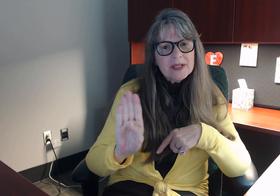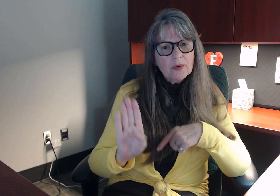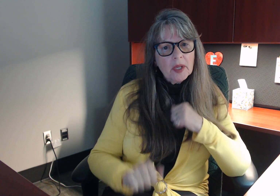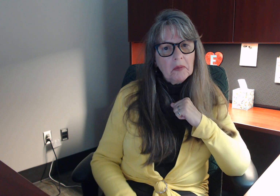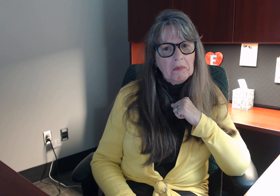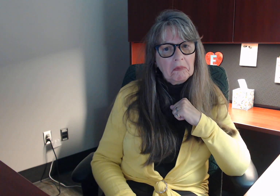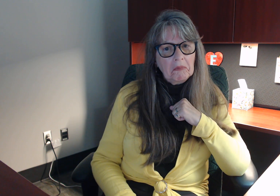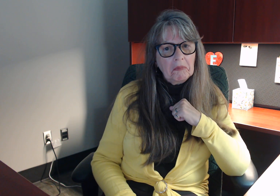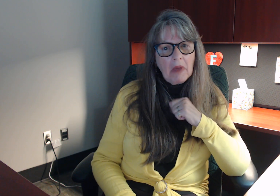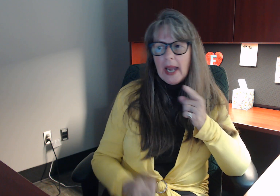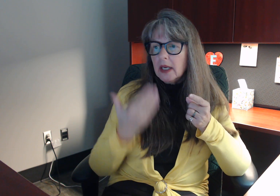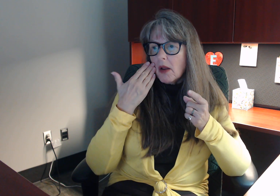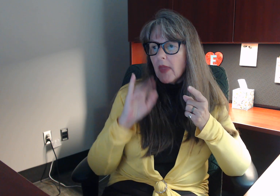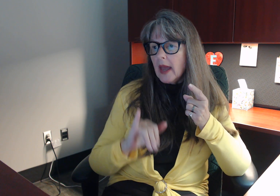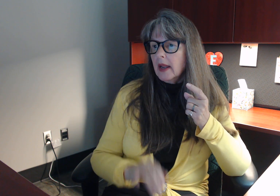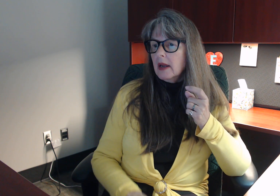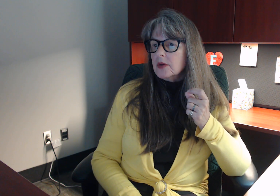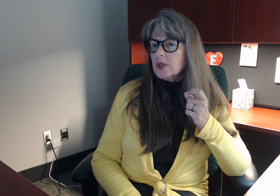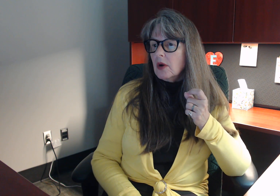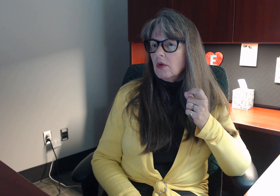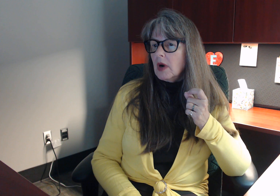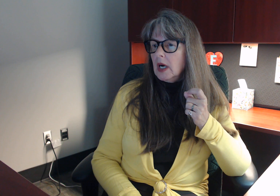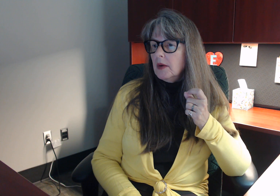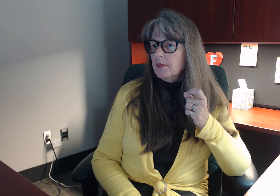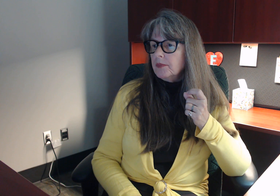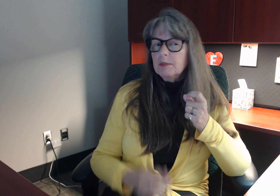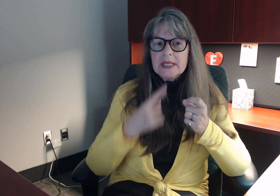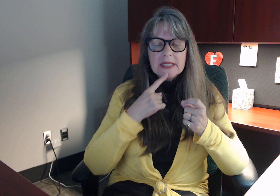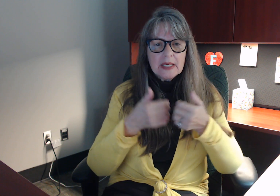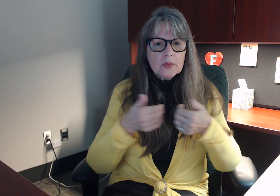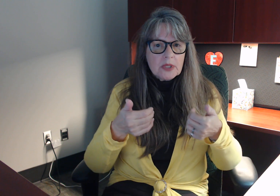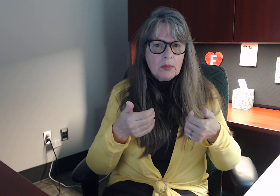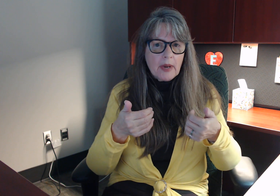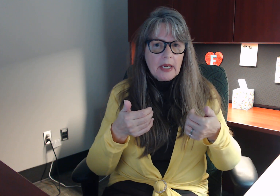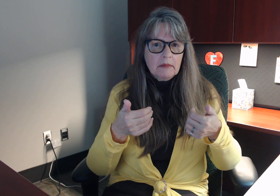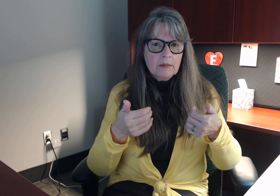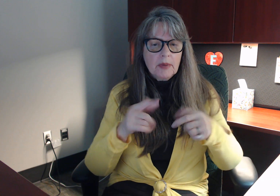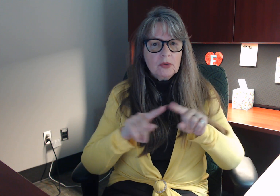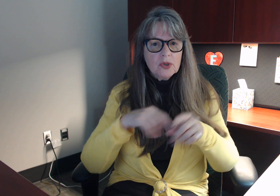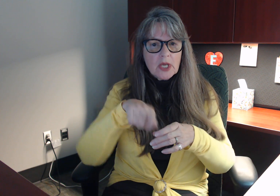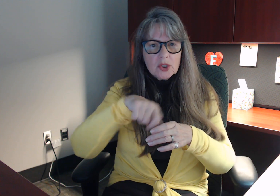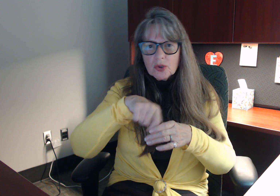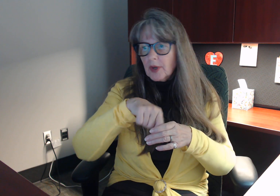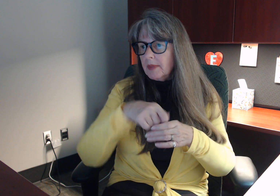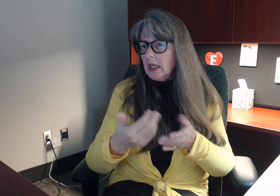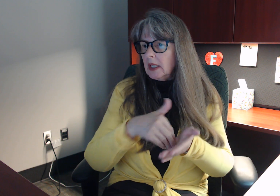bacteria. I didn't know that. So, but it says that it will separate, but you just kind of stir it up again.